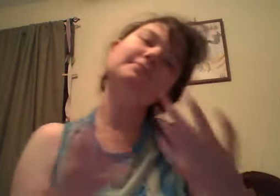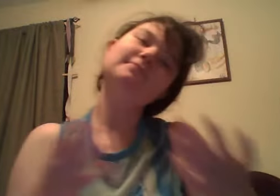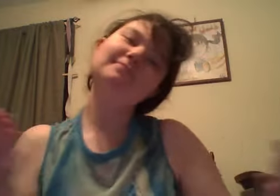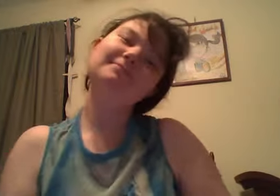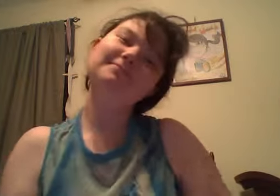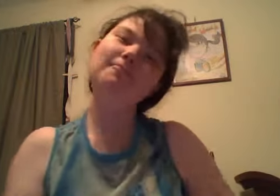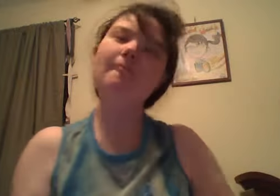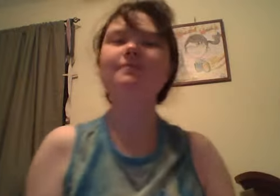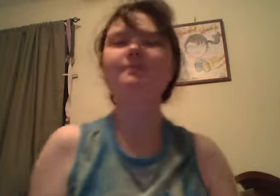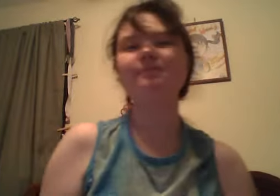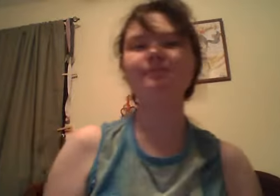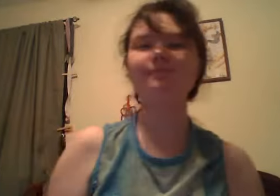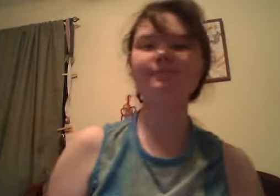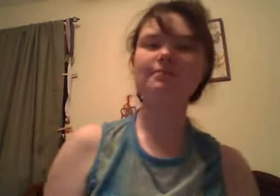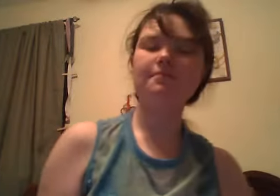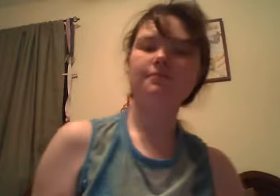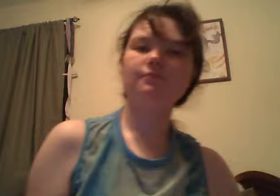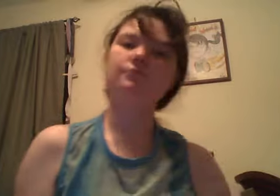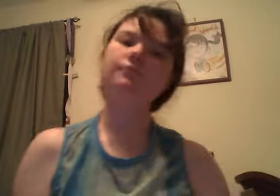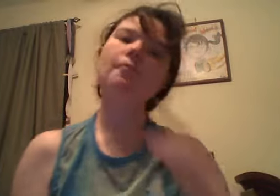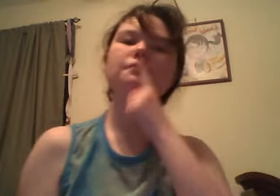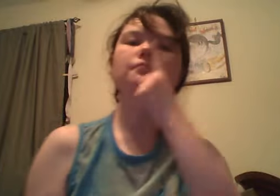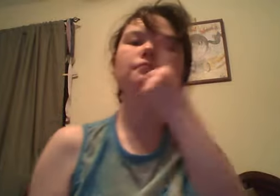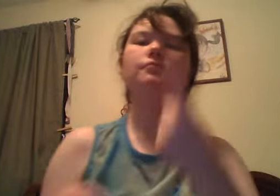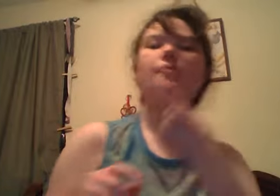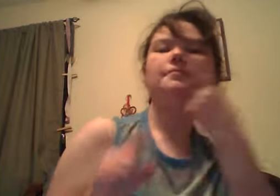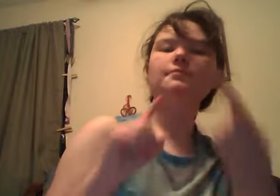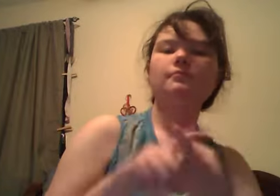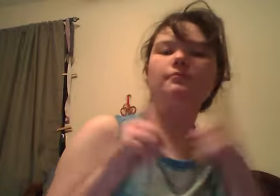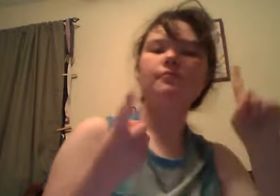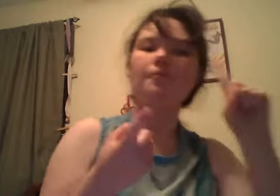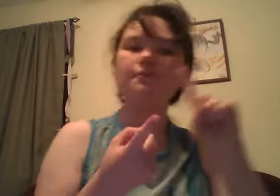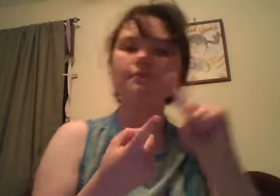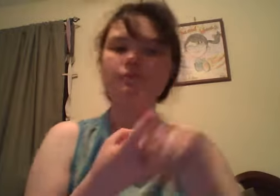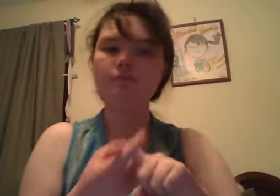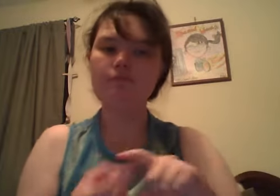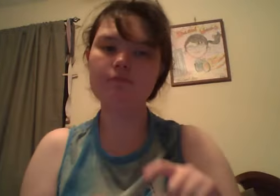there I am a true friend